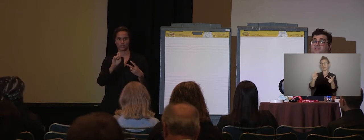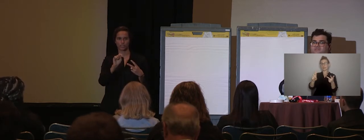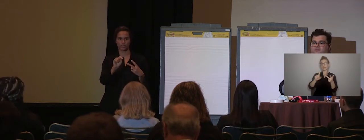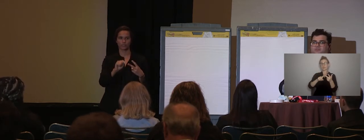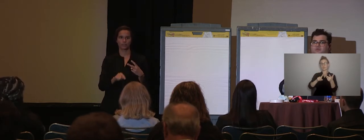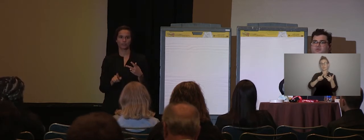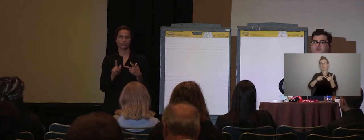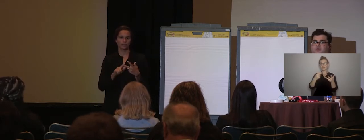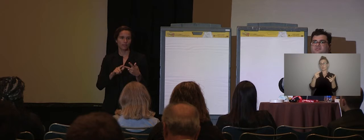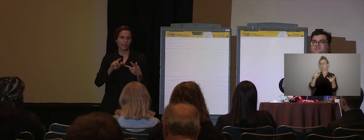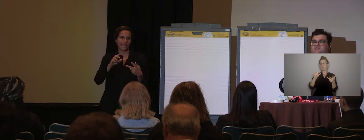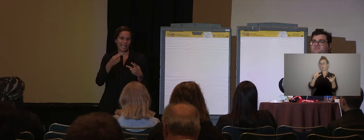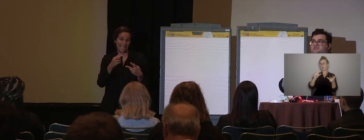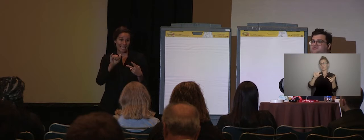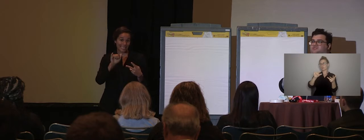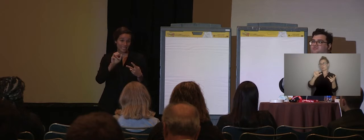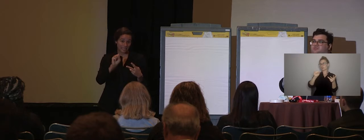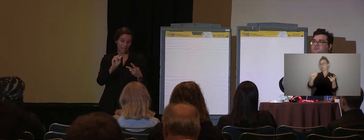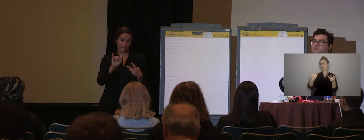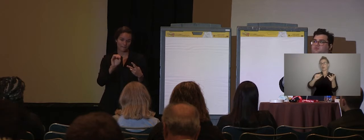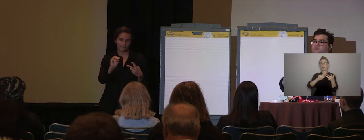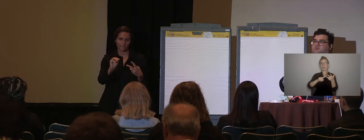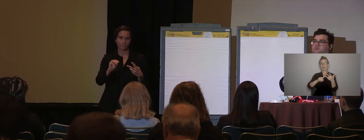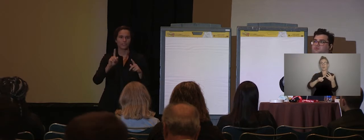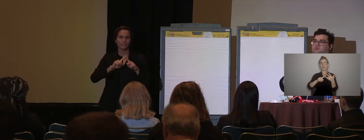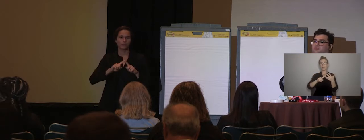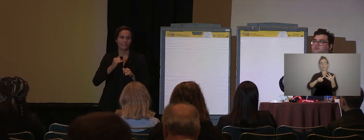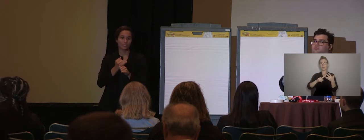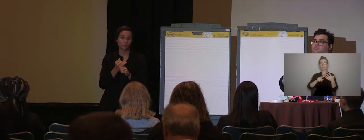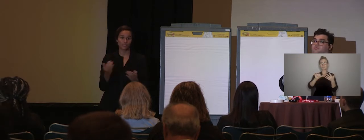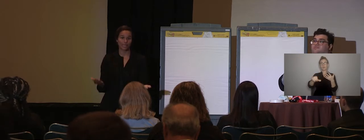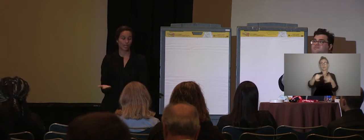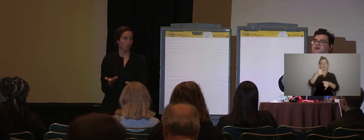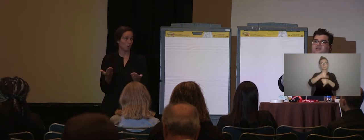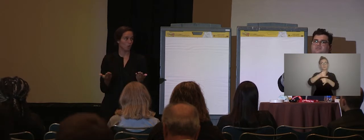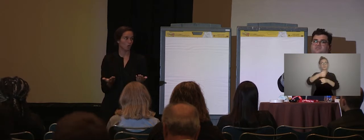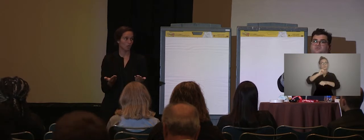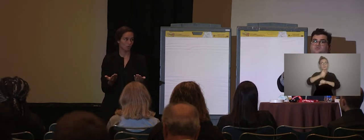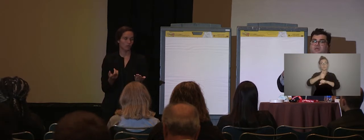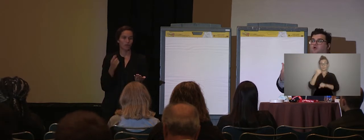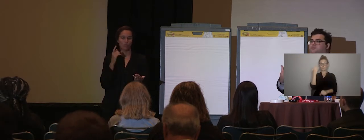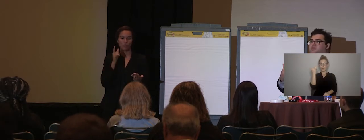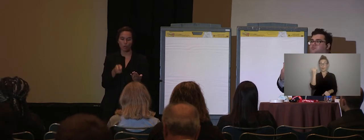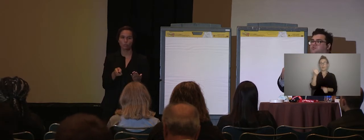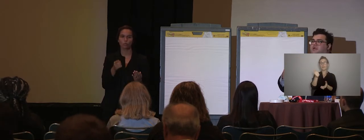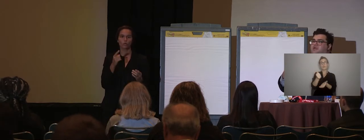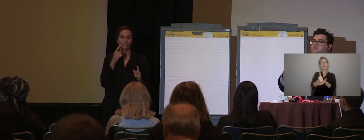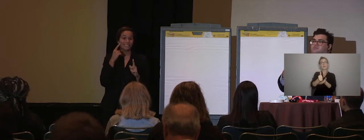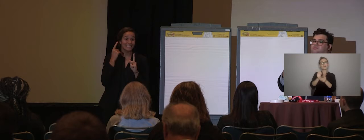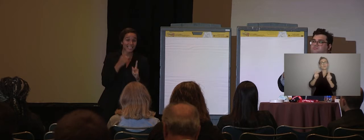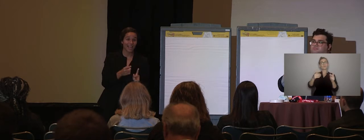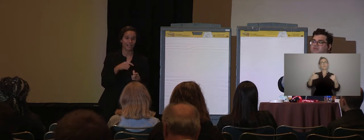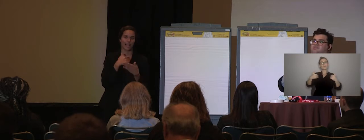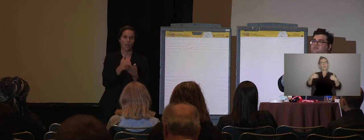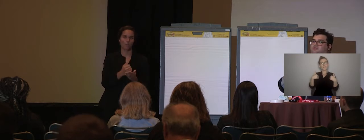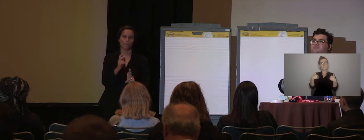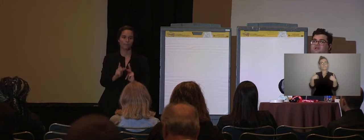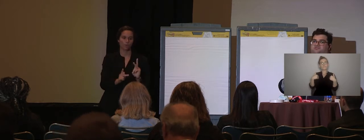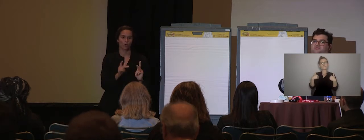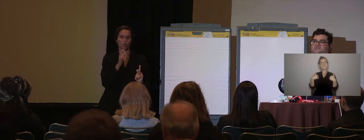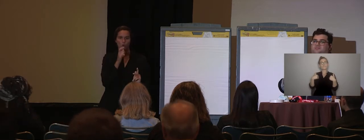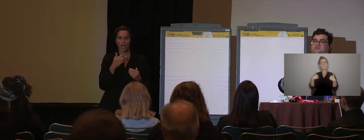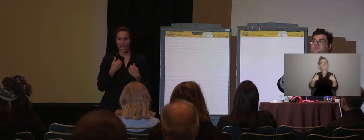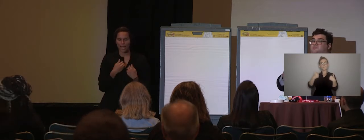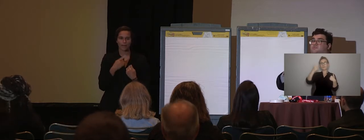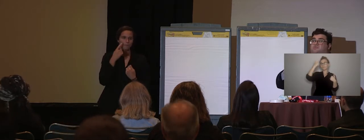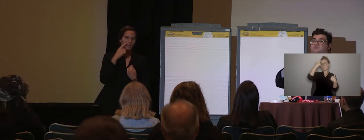had Hissom. These institutions for people, it was designed to help people who had mental,